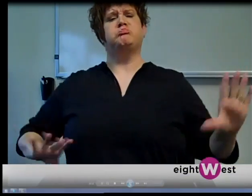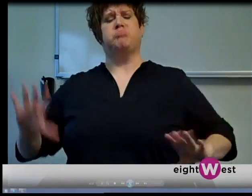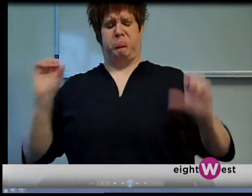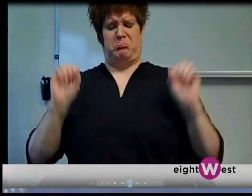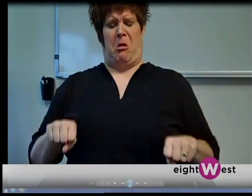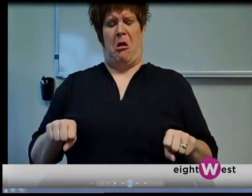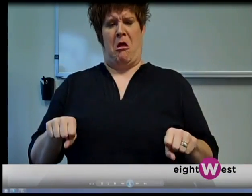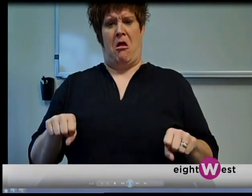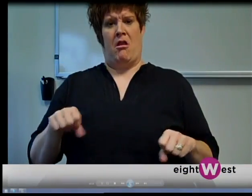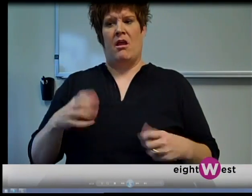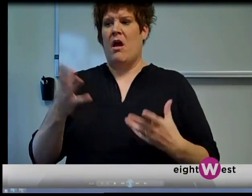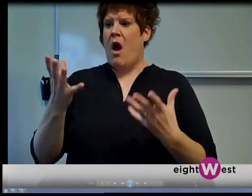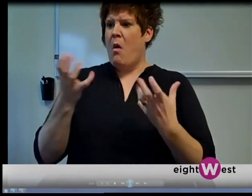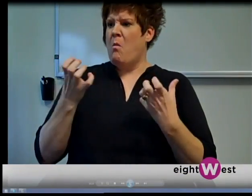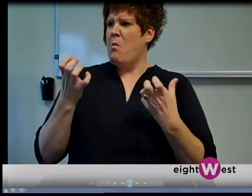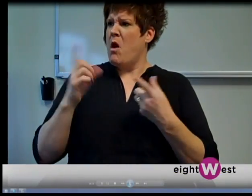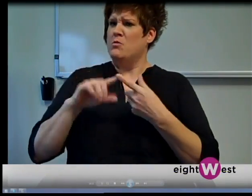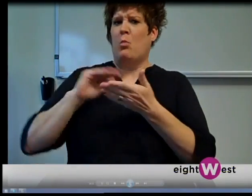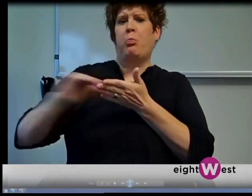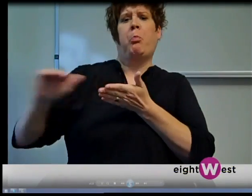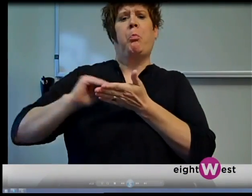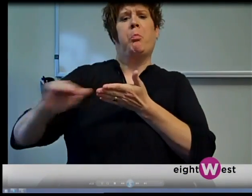language, not everyone has